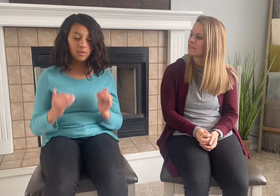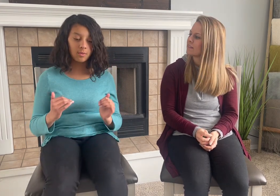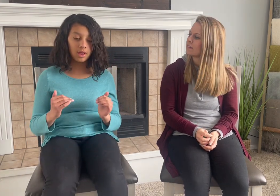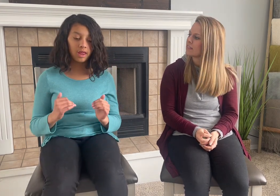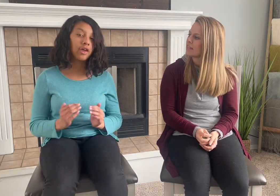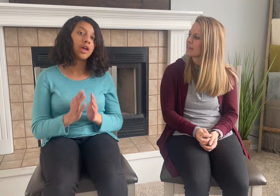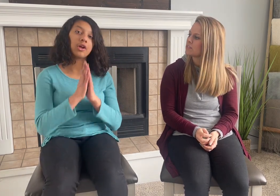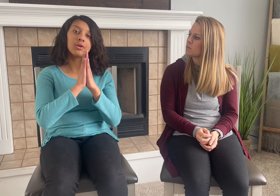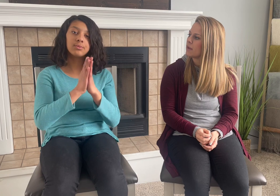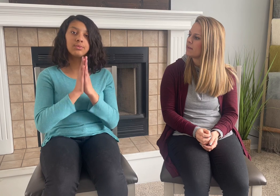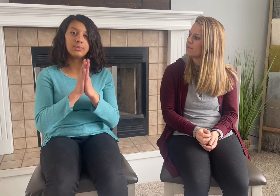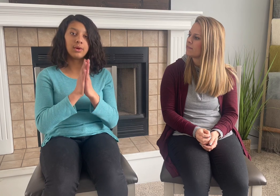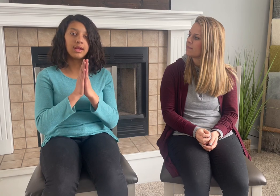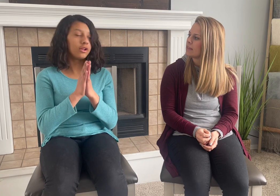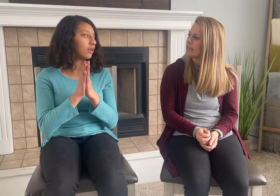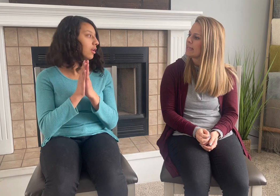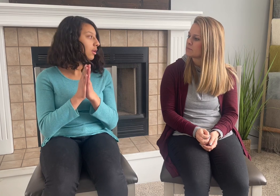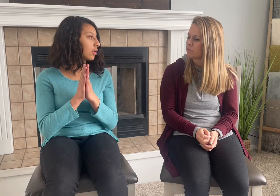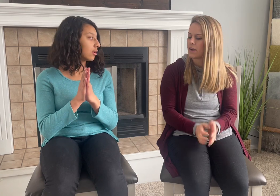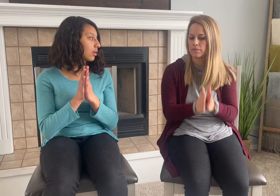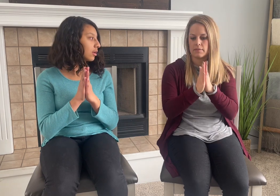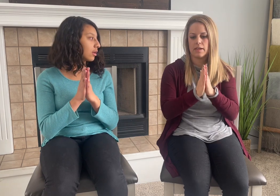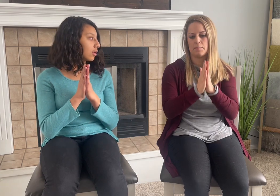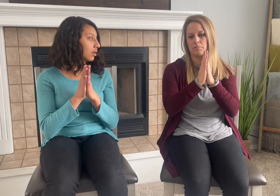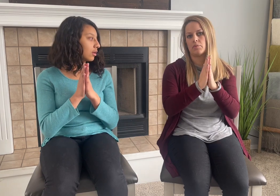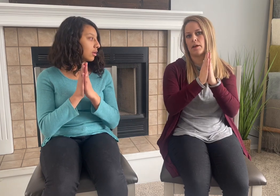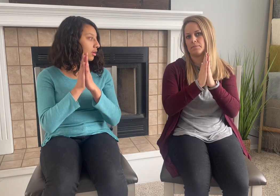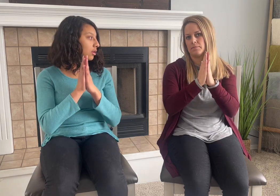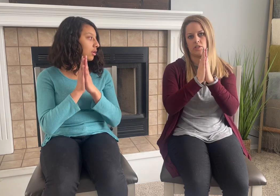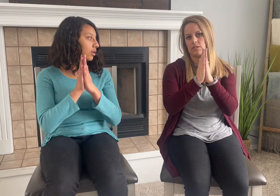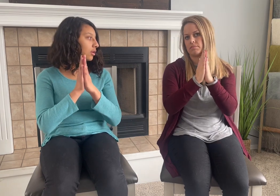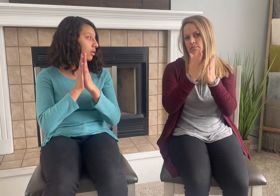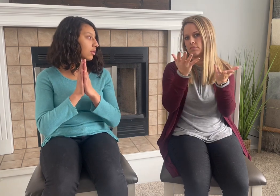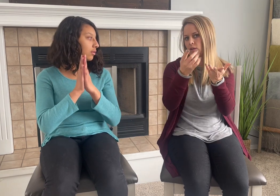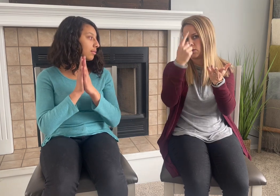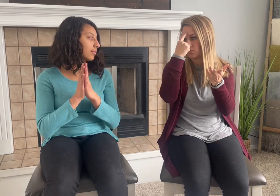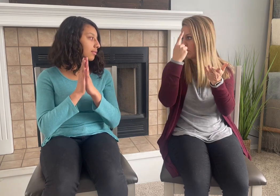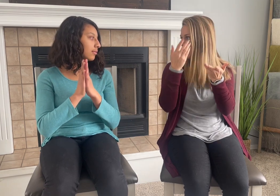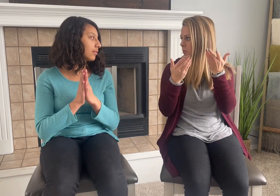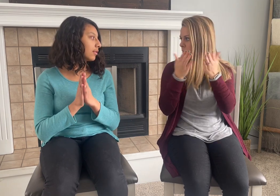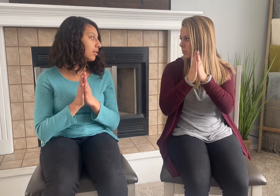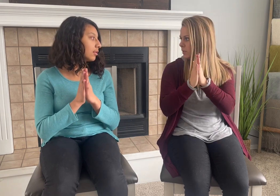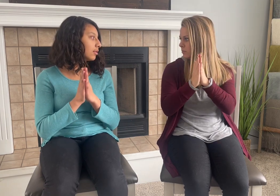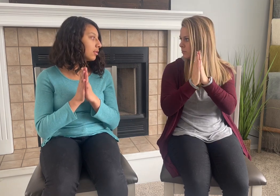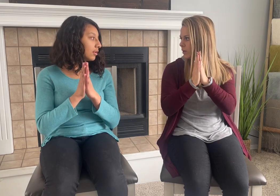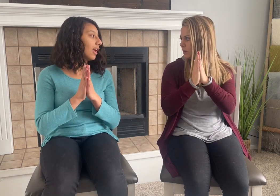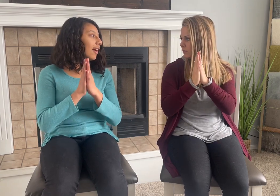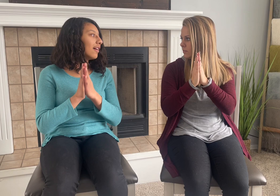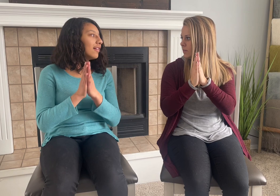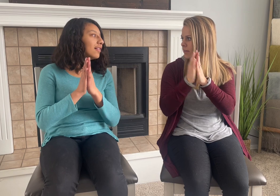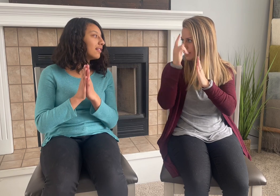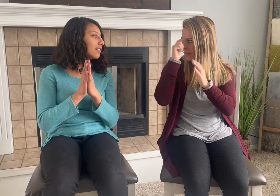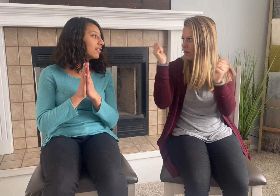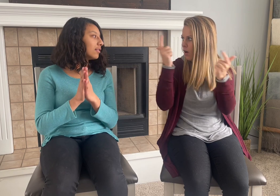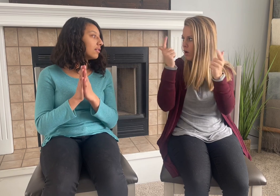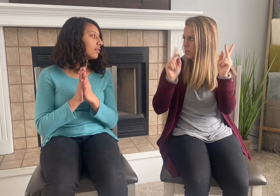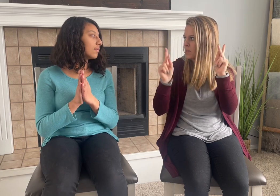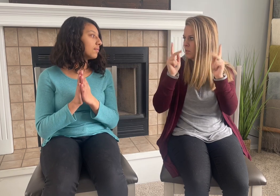The next one is prayer. Yep, prayer. Just like what you thought, probably. I think all people